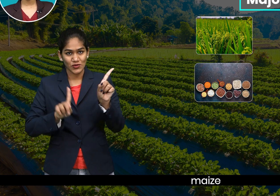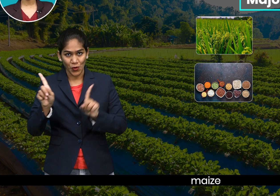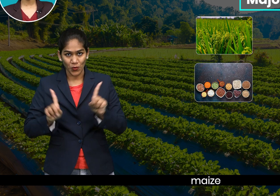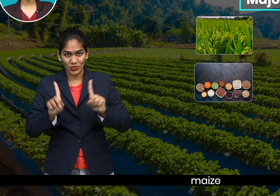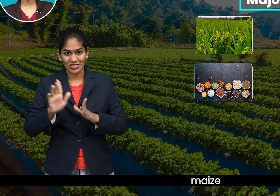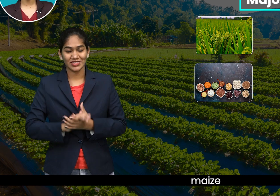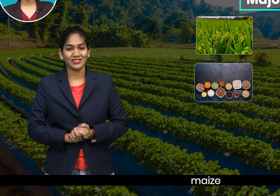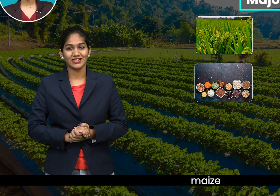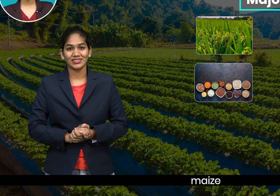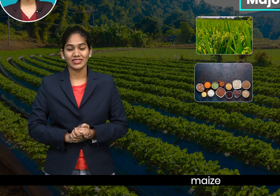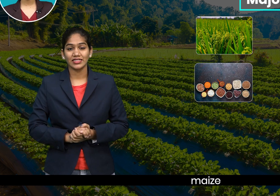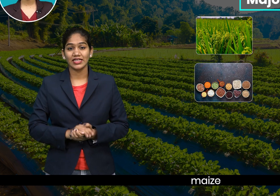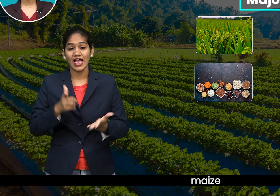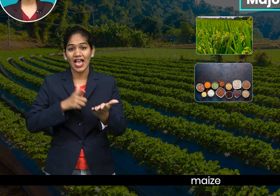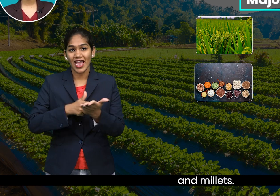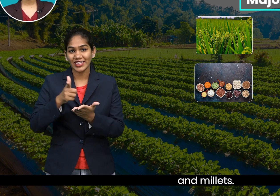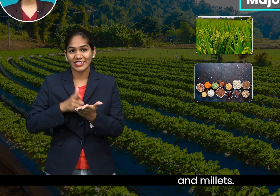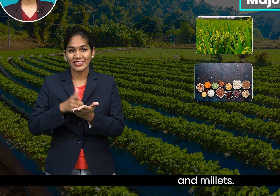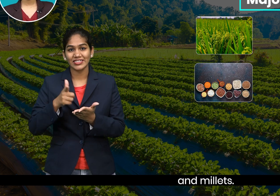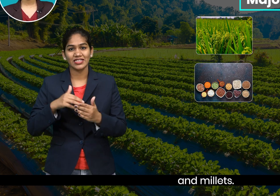and millets.